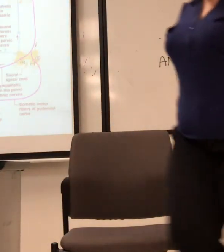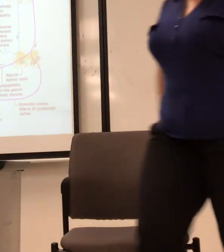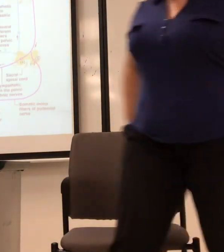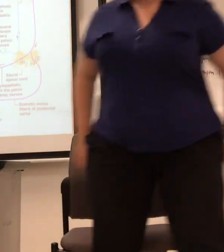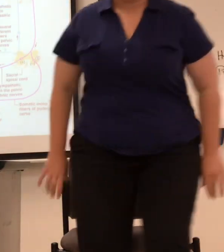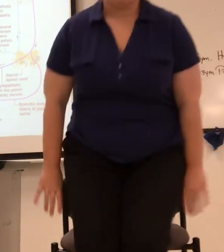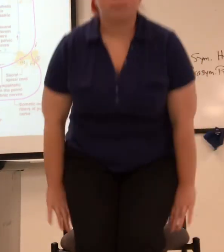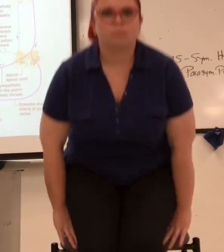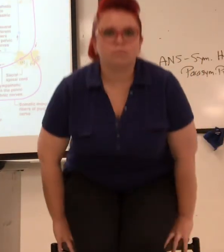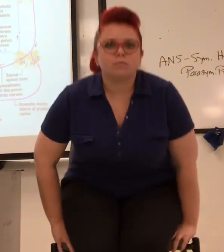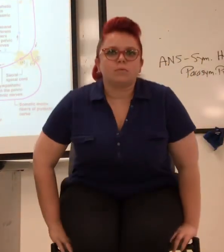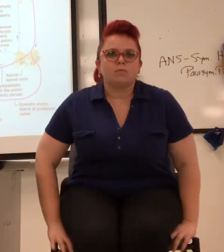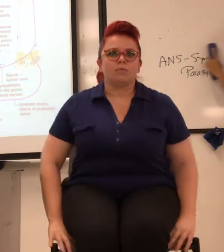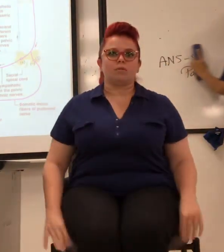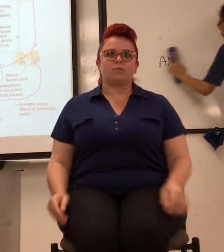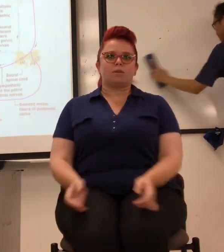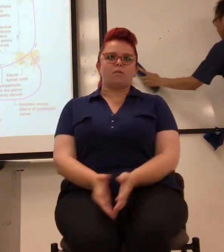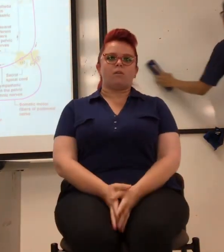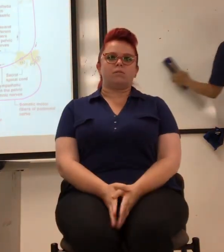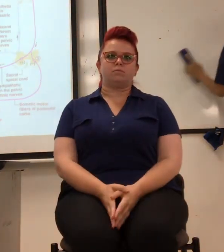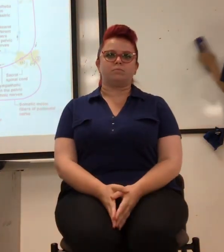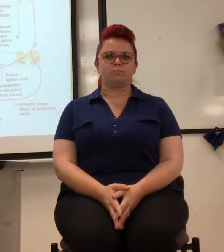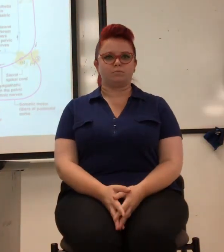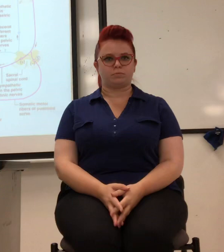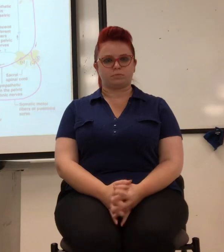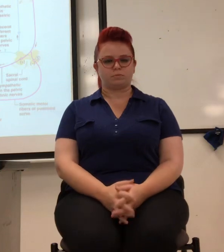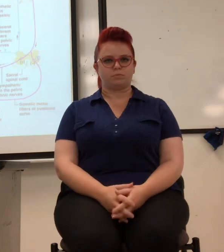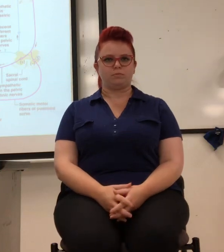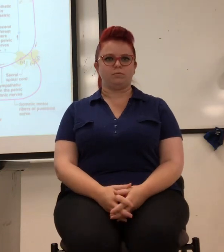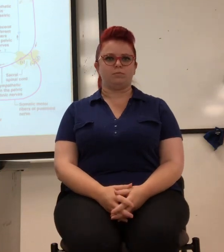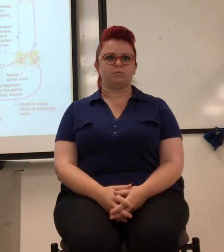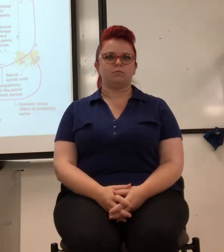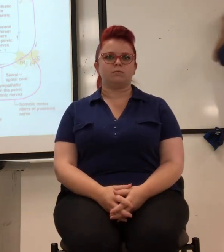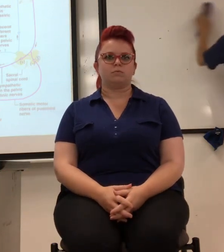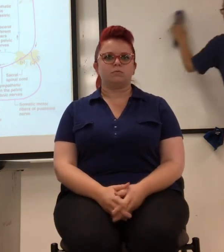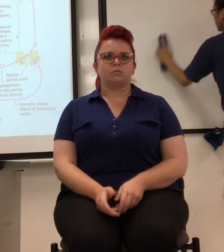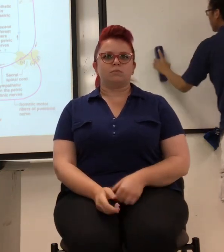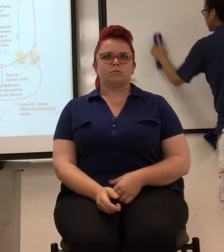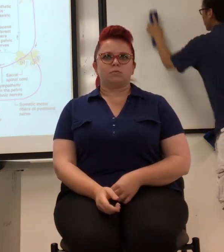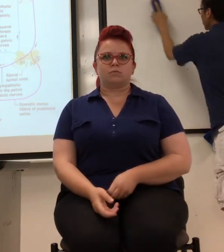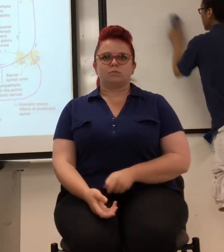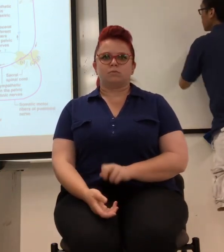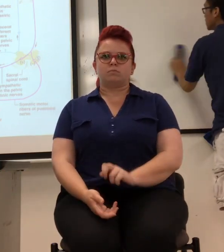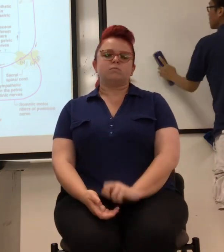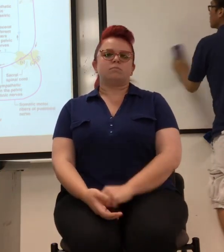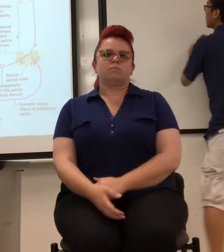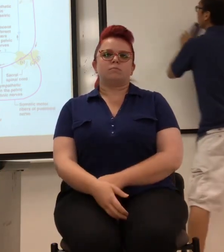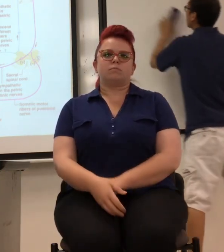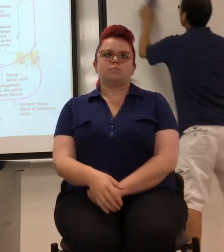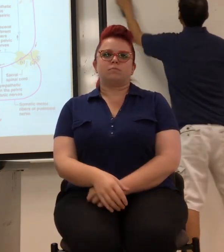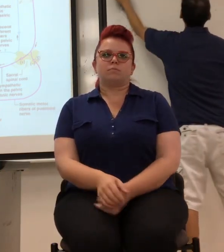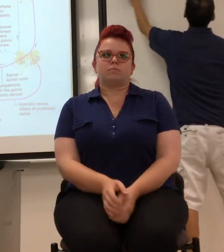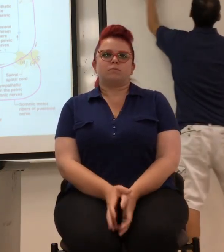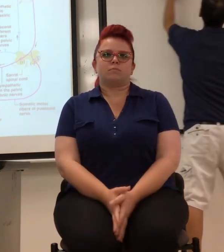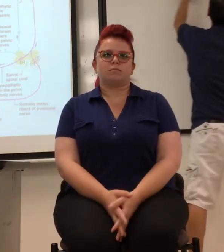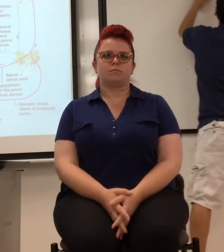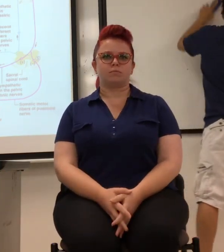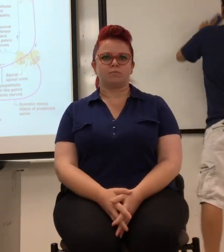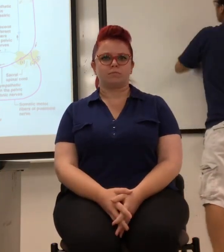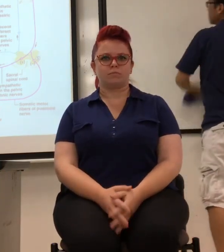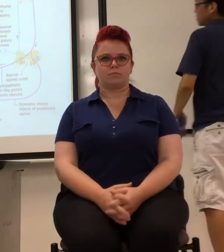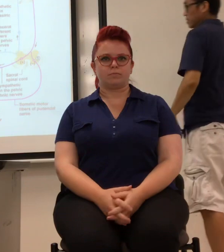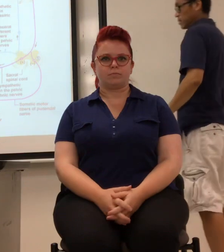what I would note from this first picture here to help you hold it in, let me write it down for you. One thing is